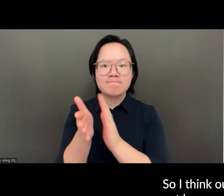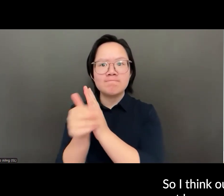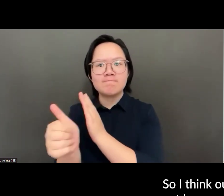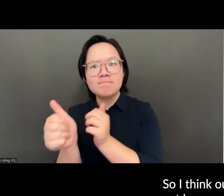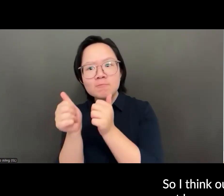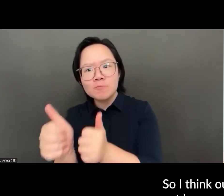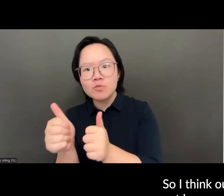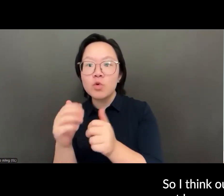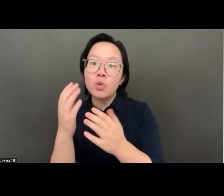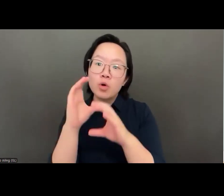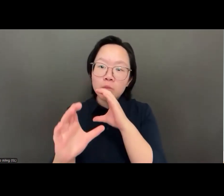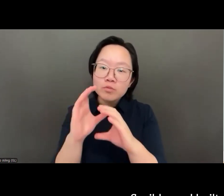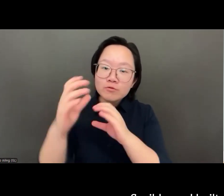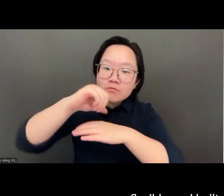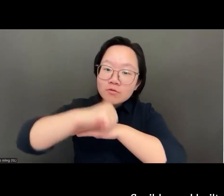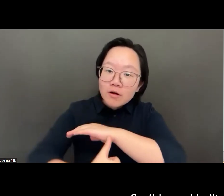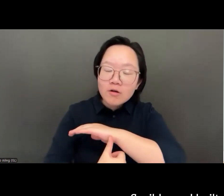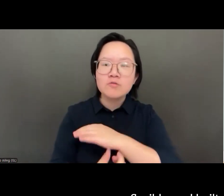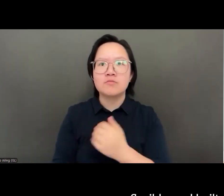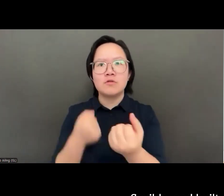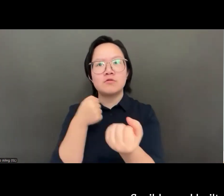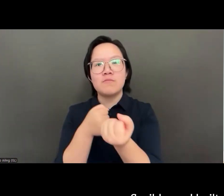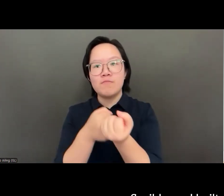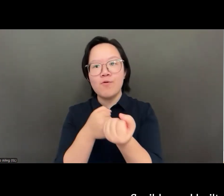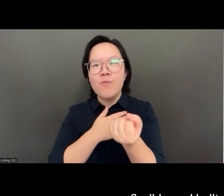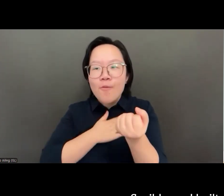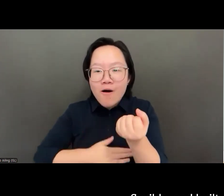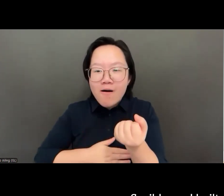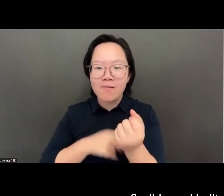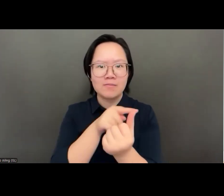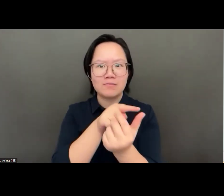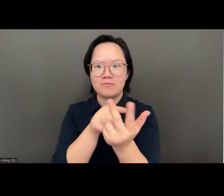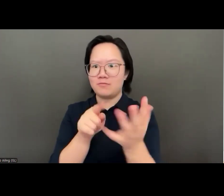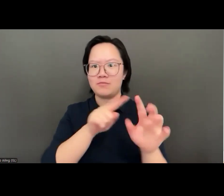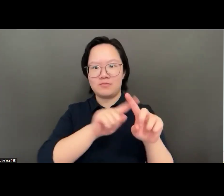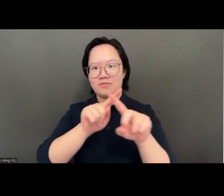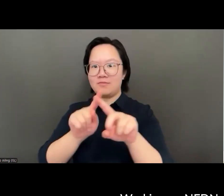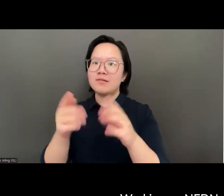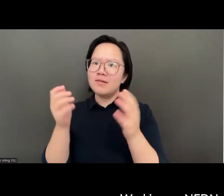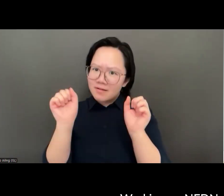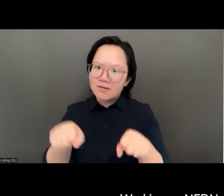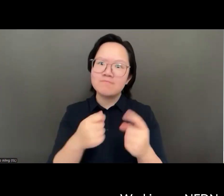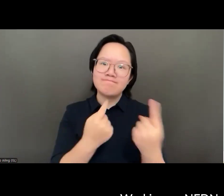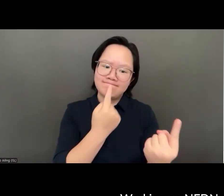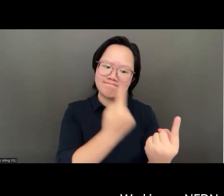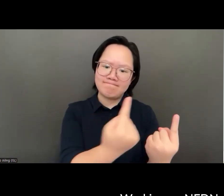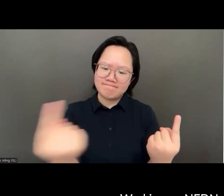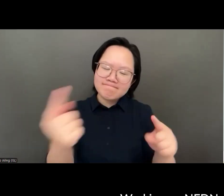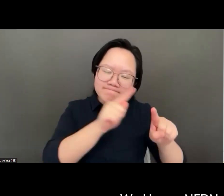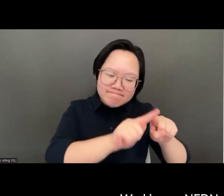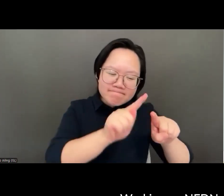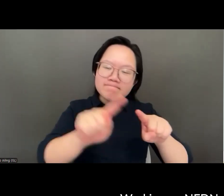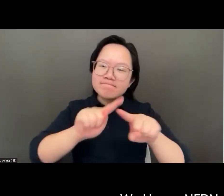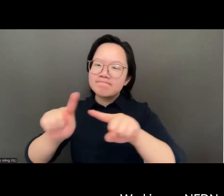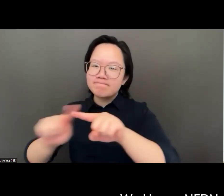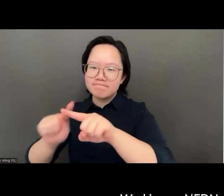must be very personalized, flexible, and built on understanding. Working on NFDN,